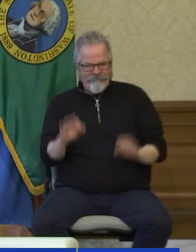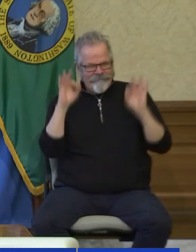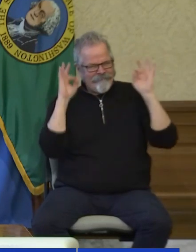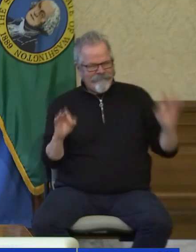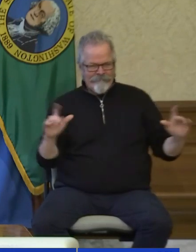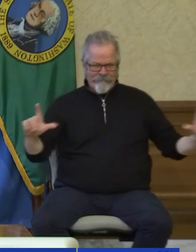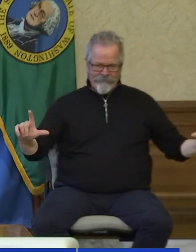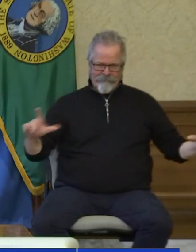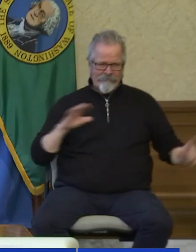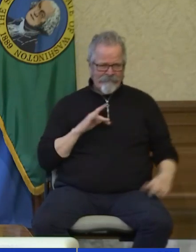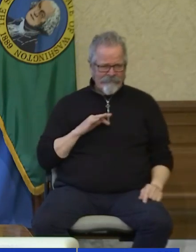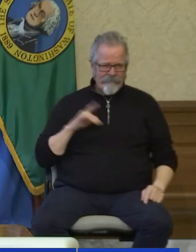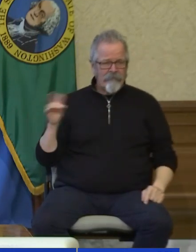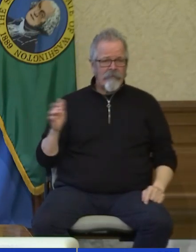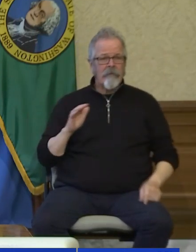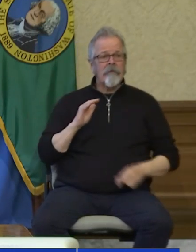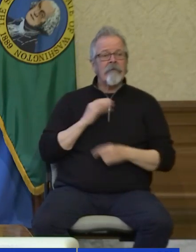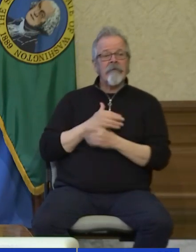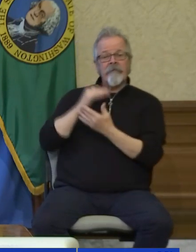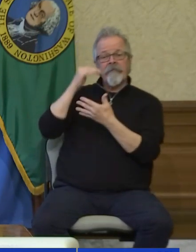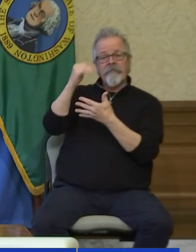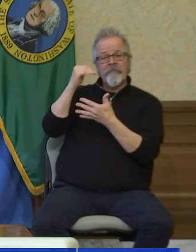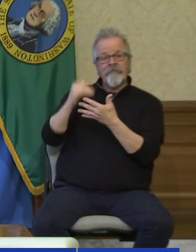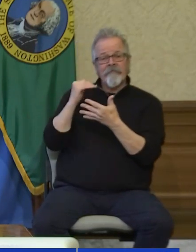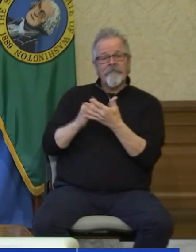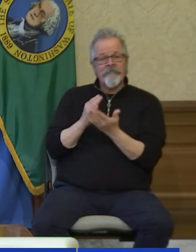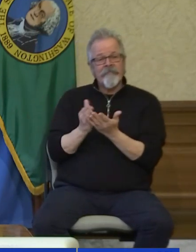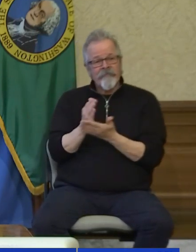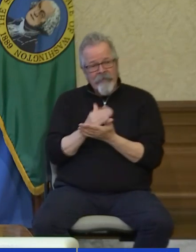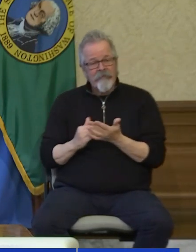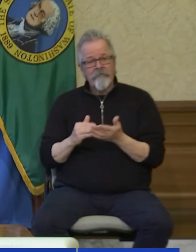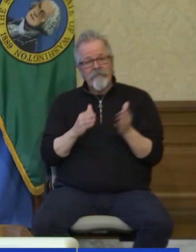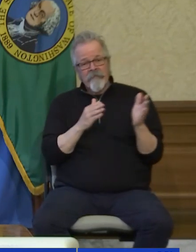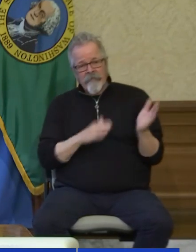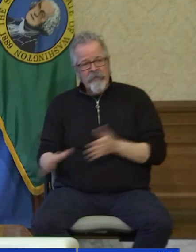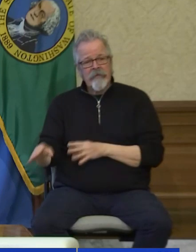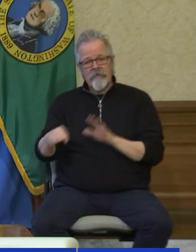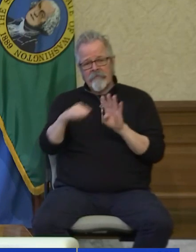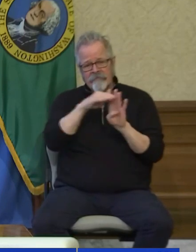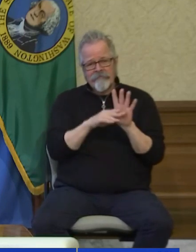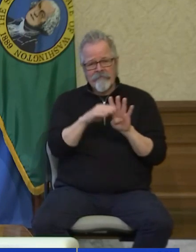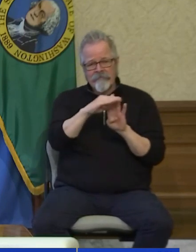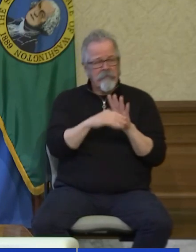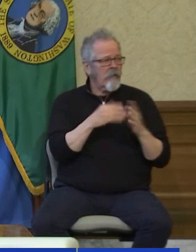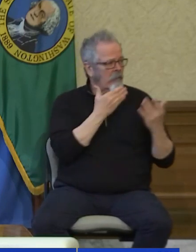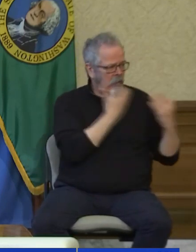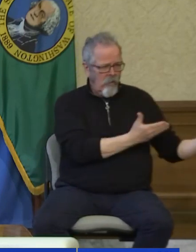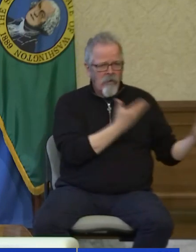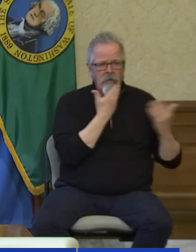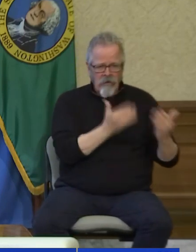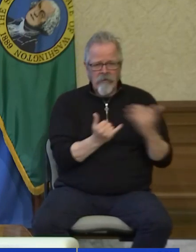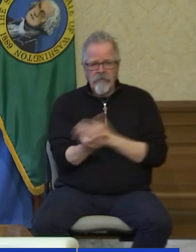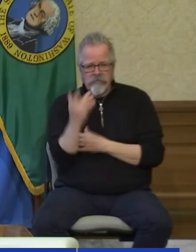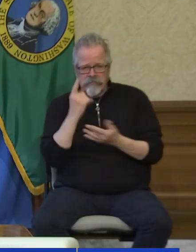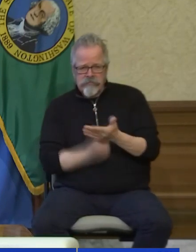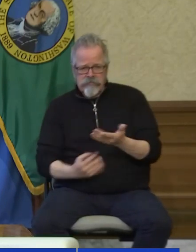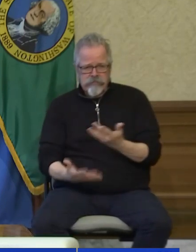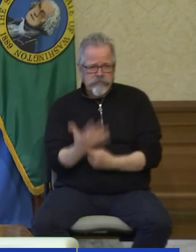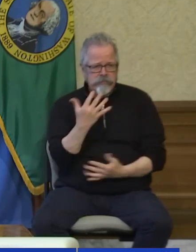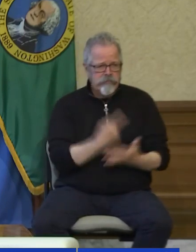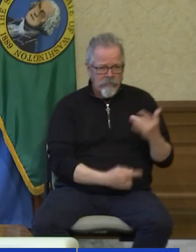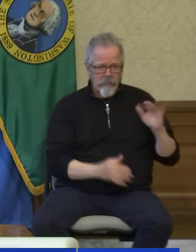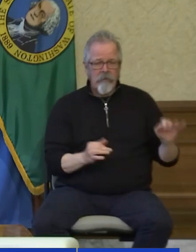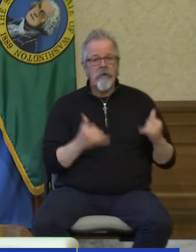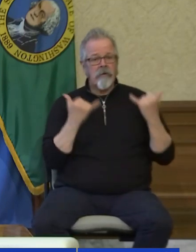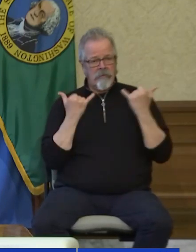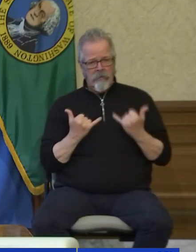desire of Washingtonians to reopen their businesses and get back to work. It responds to the need to only do this once. And it responds